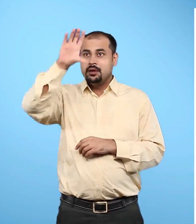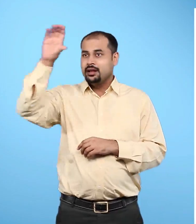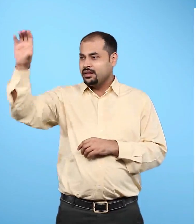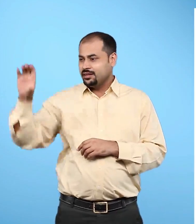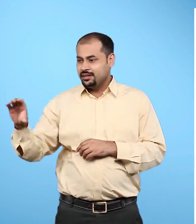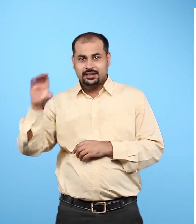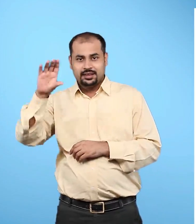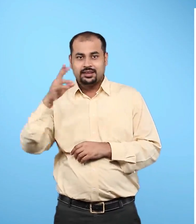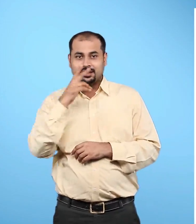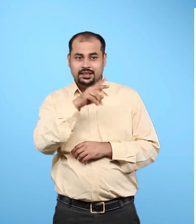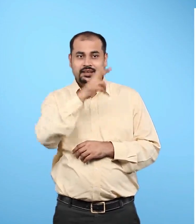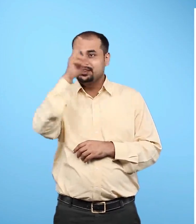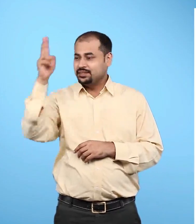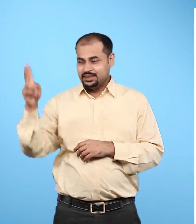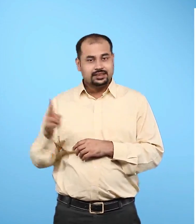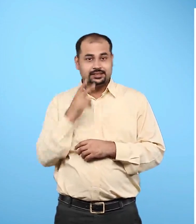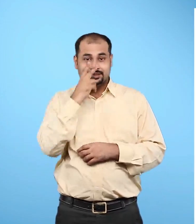number of stamps neatly arranged